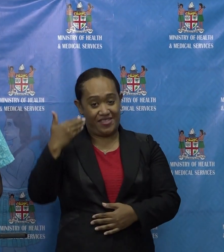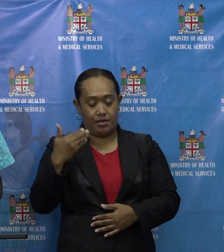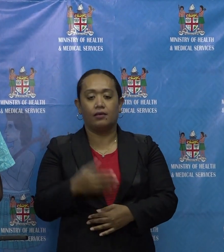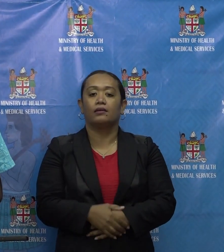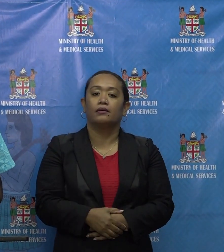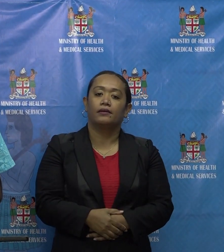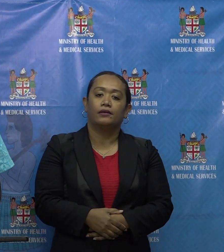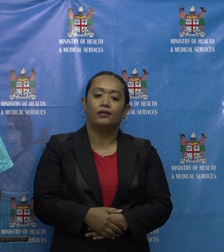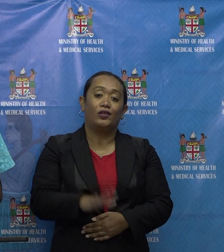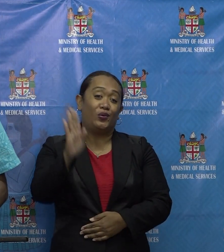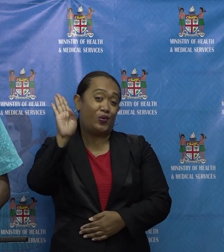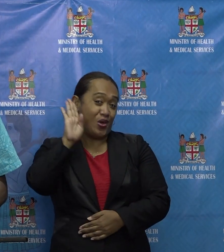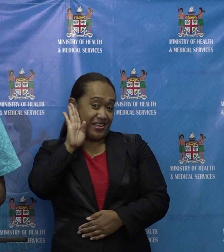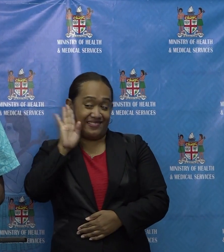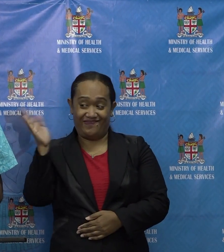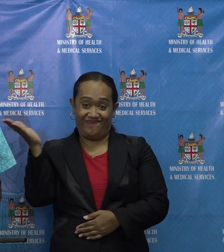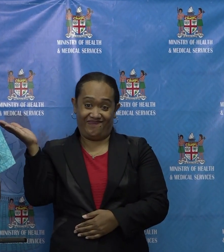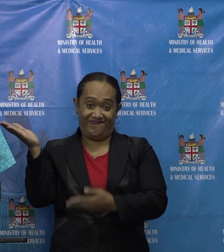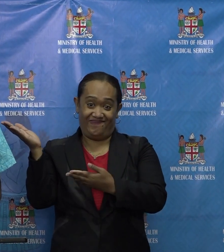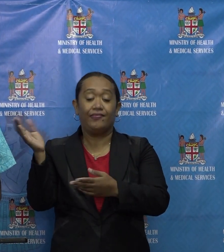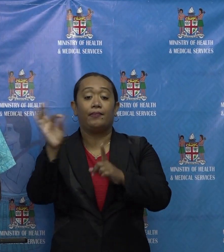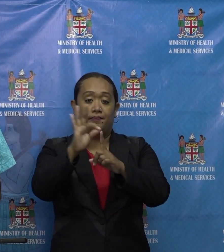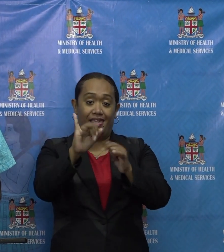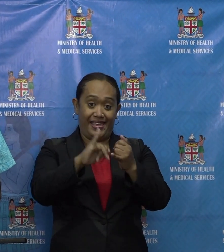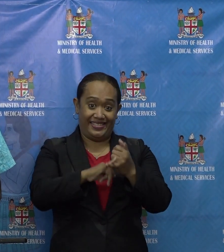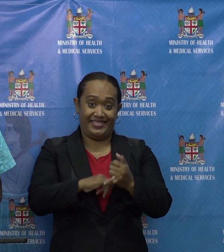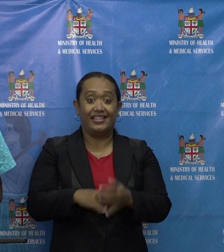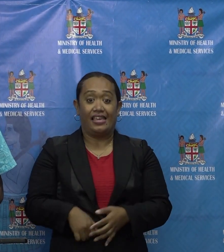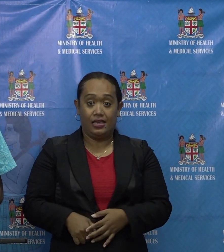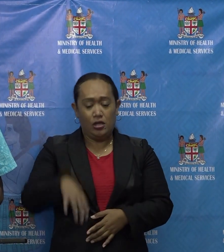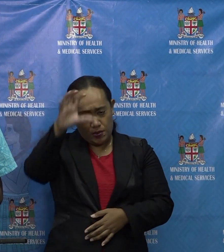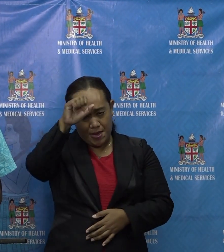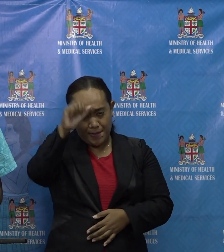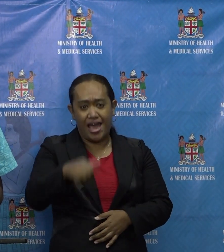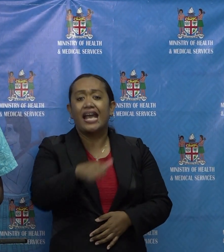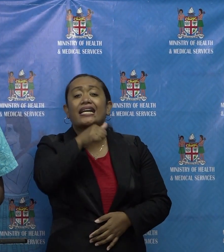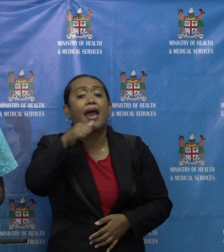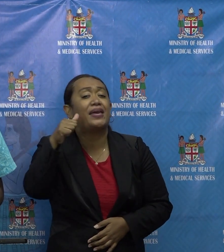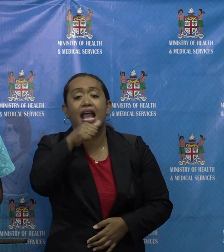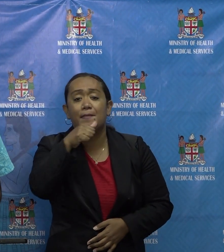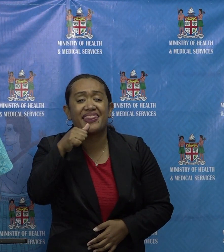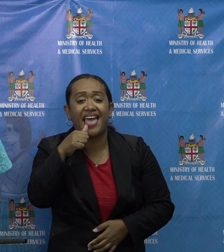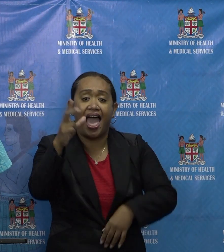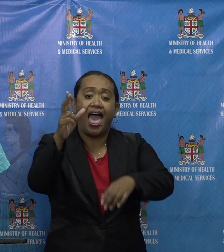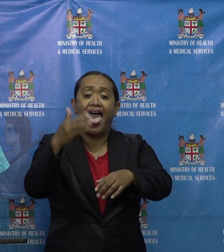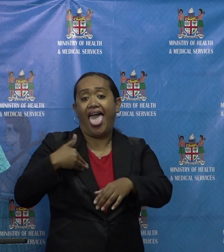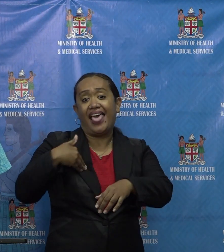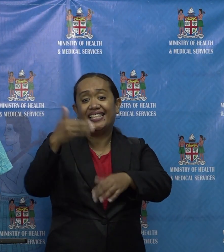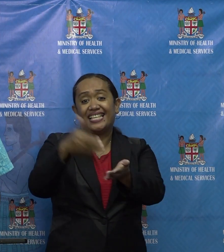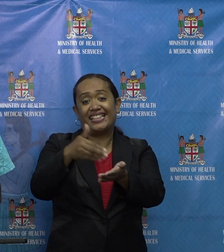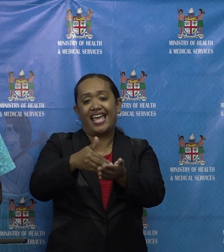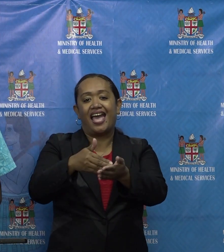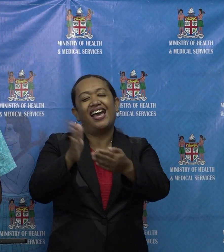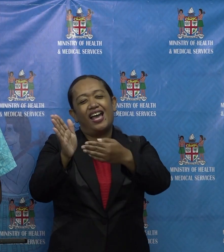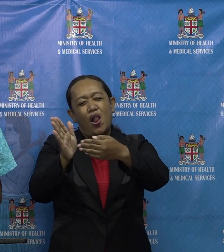So as you've heard from the Permanent Secretary, Kamikamida Health Center in Lautoka is temporarily closed